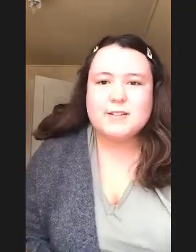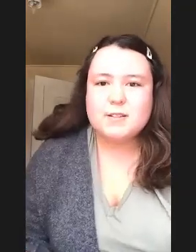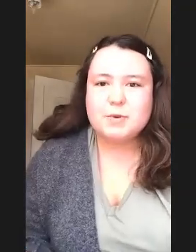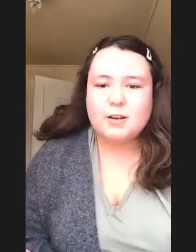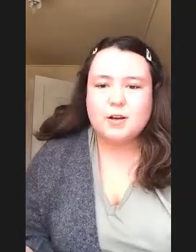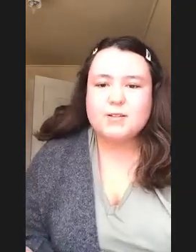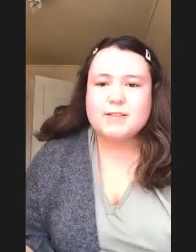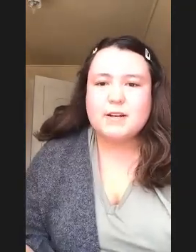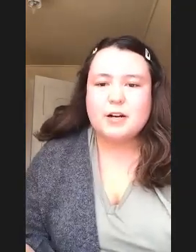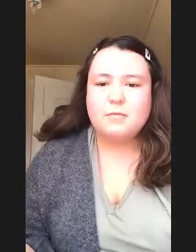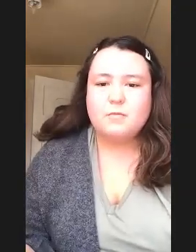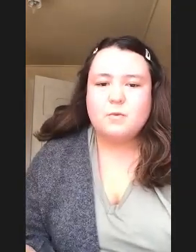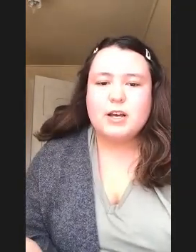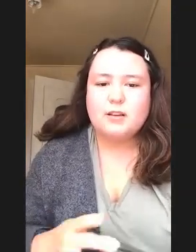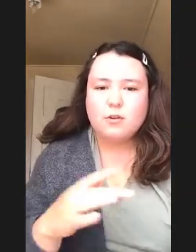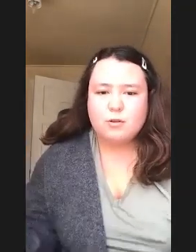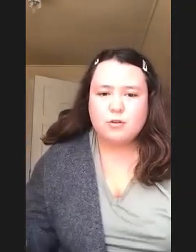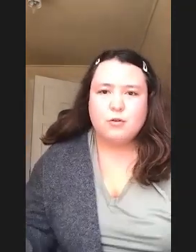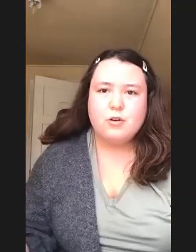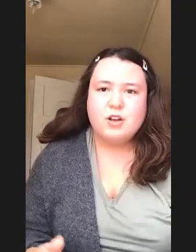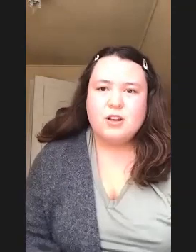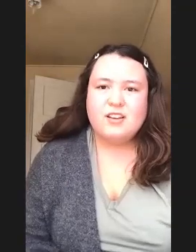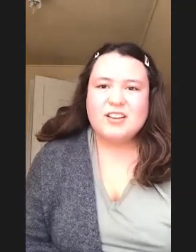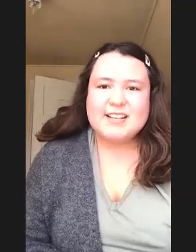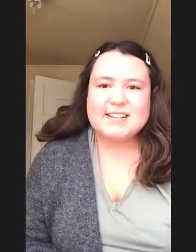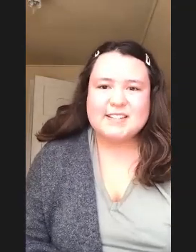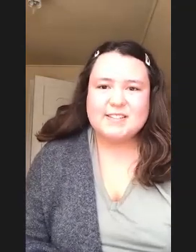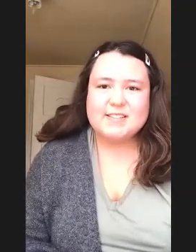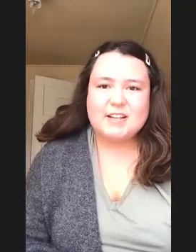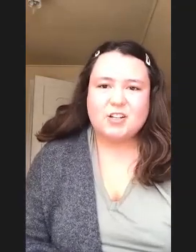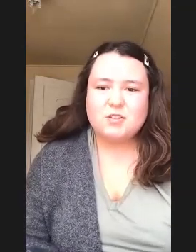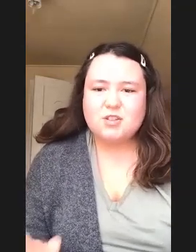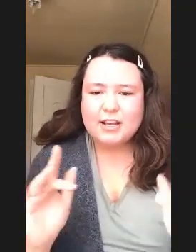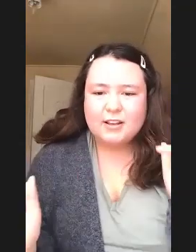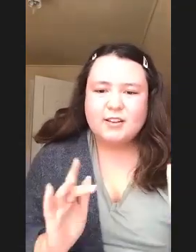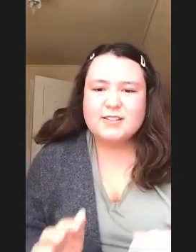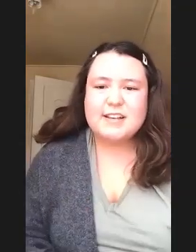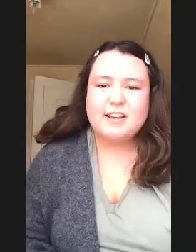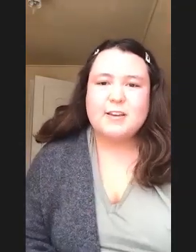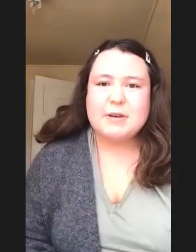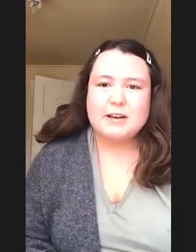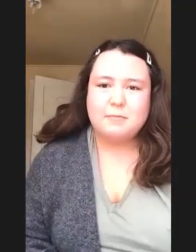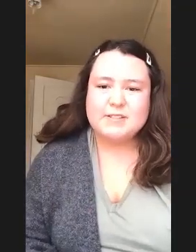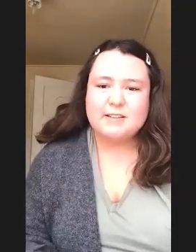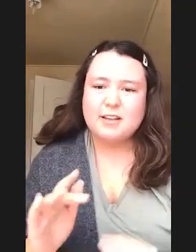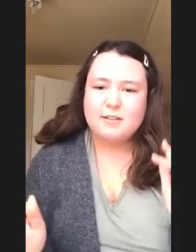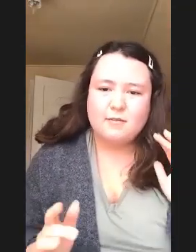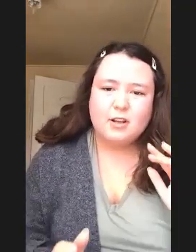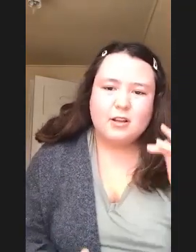to speakers kind of go through a sentence and try to see what you can pick up and see what you can